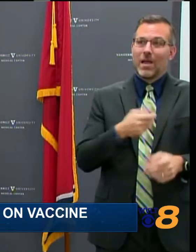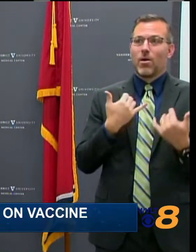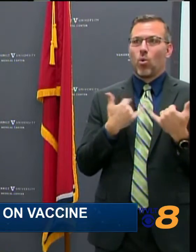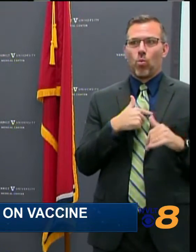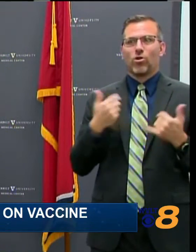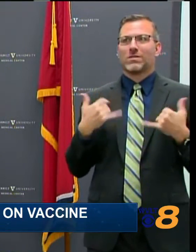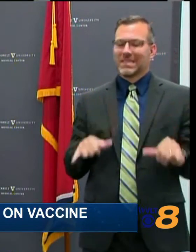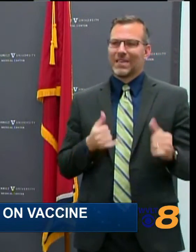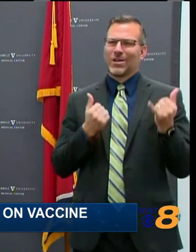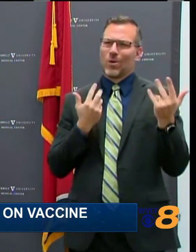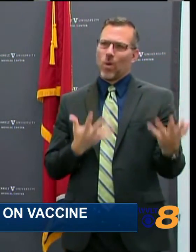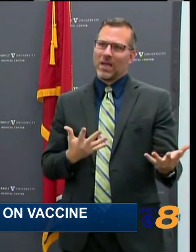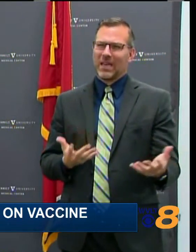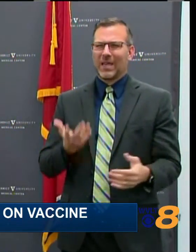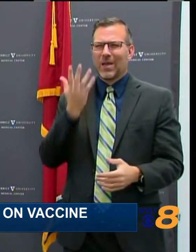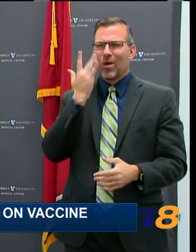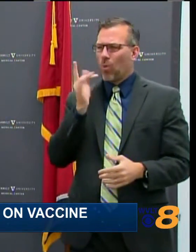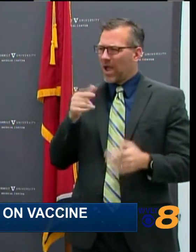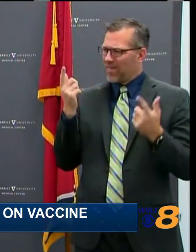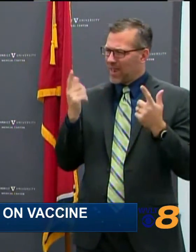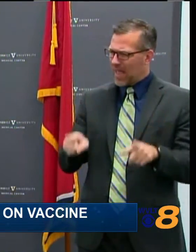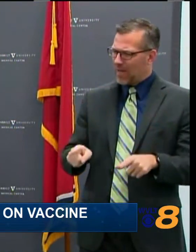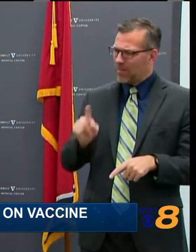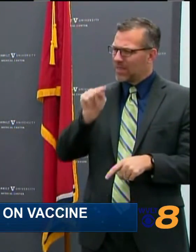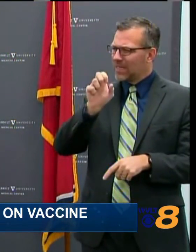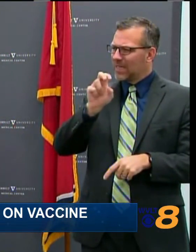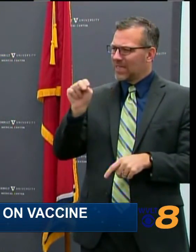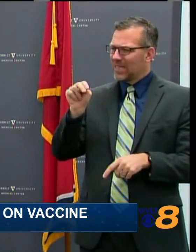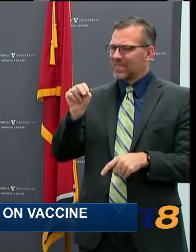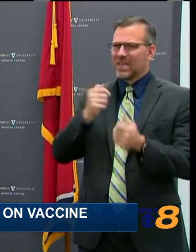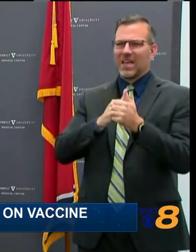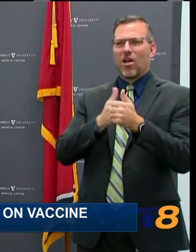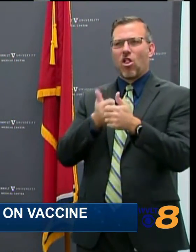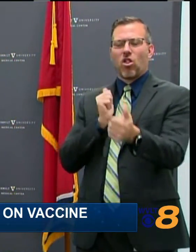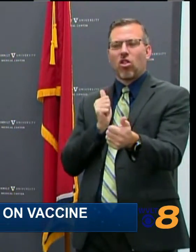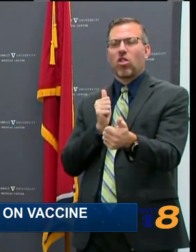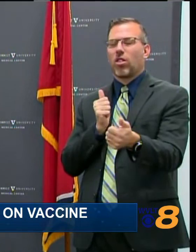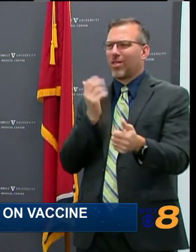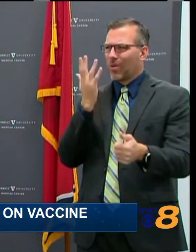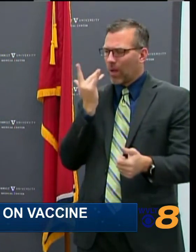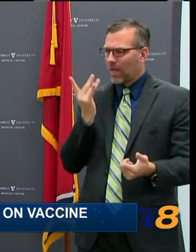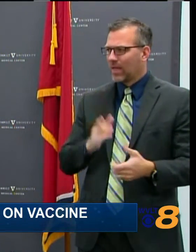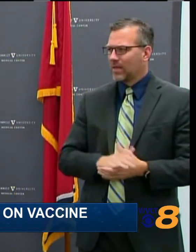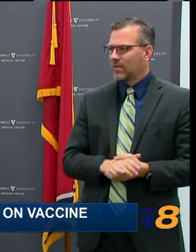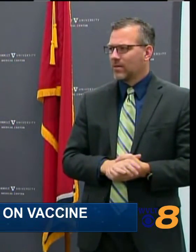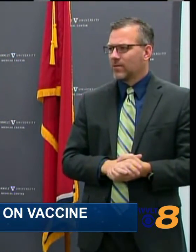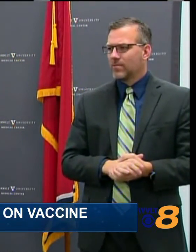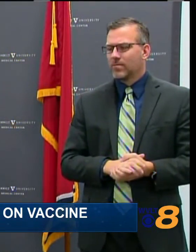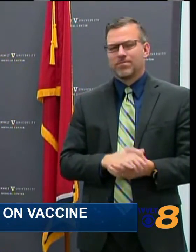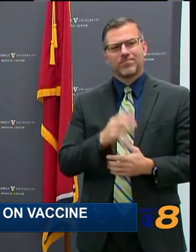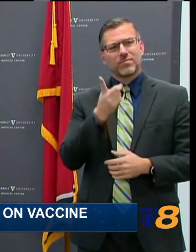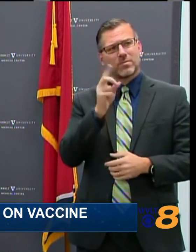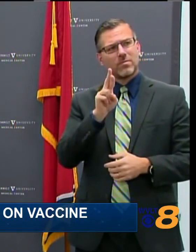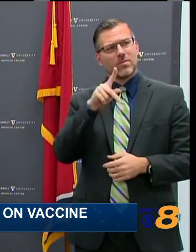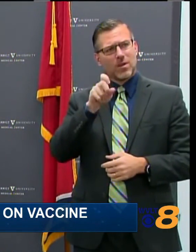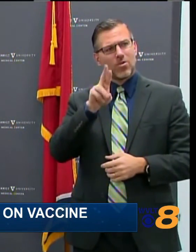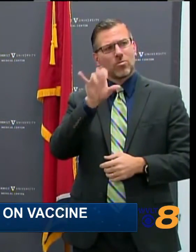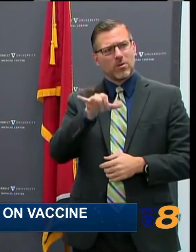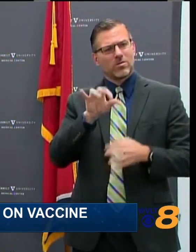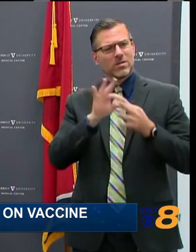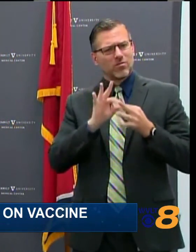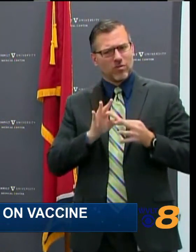Yep. Why did that happen? Why was Tennessee towards the end of the line? Yeah, I think Dr. Piercy addressed that earlier,